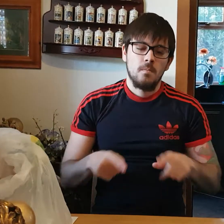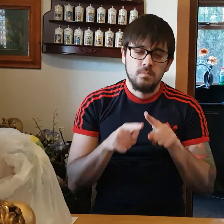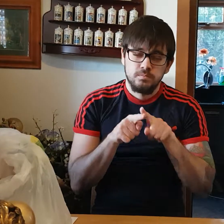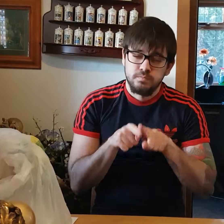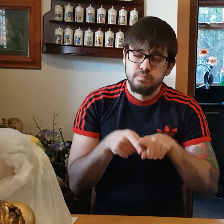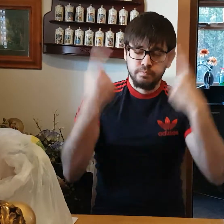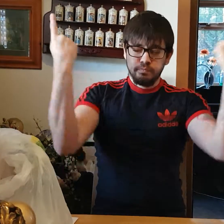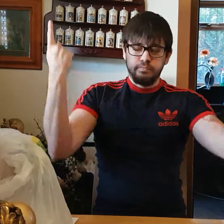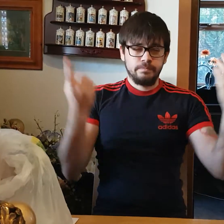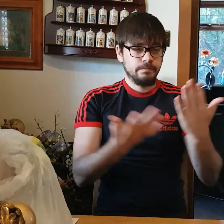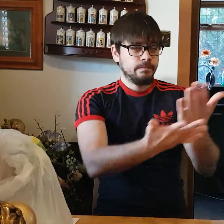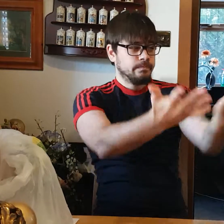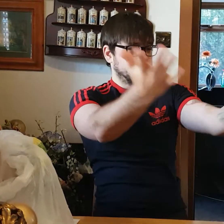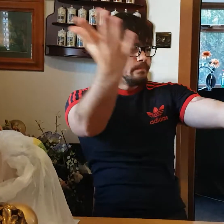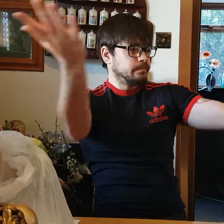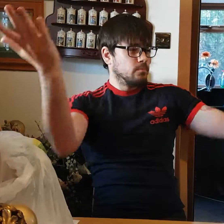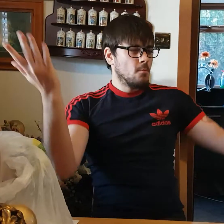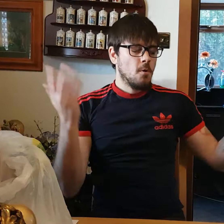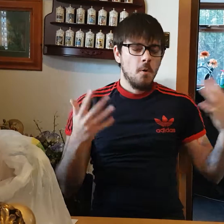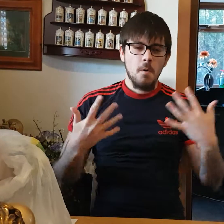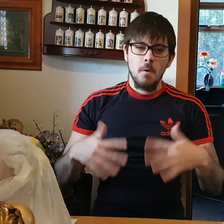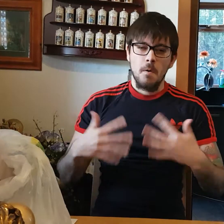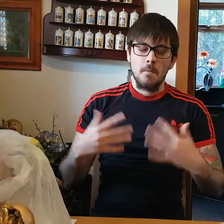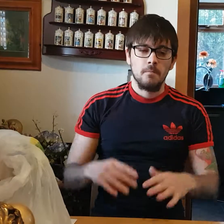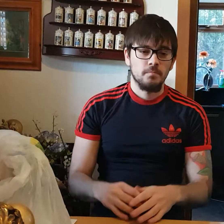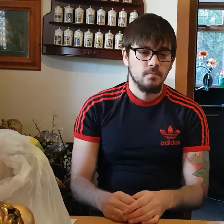And wow, it was very different.